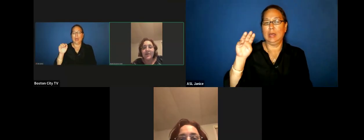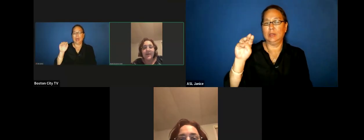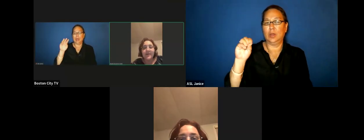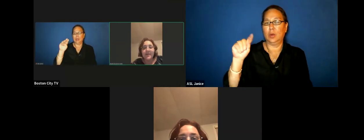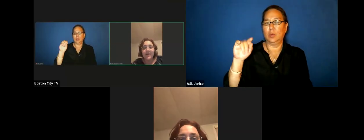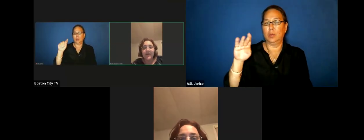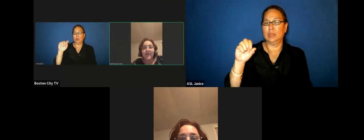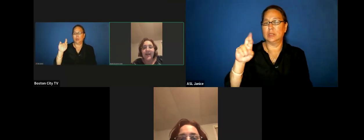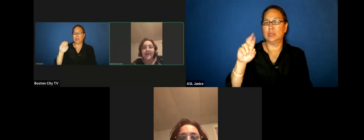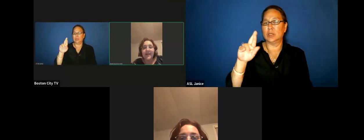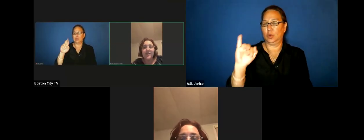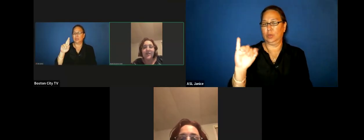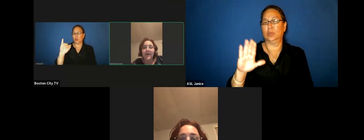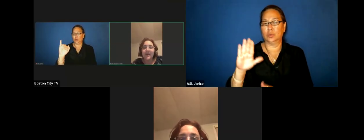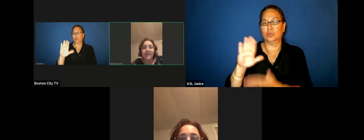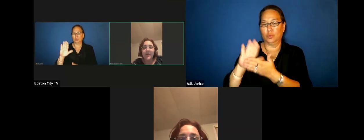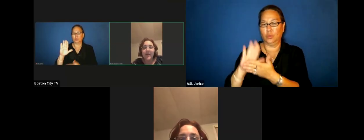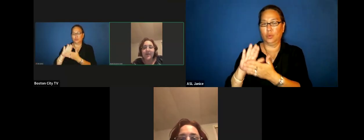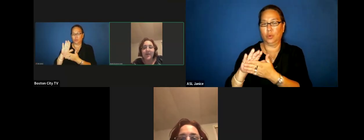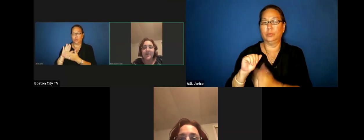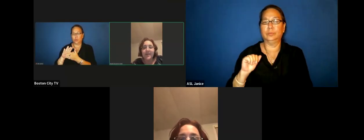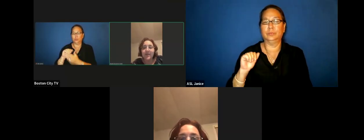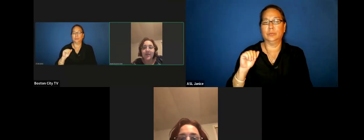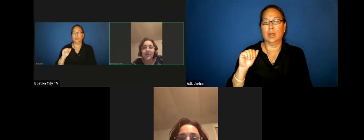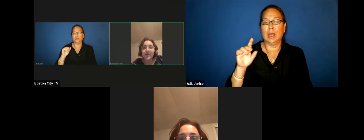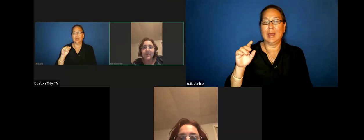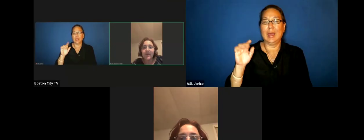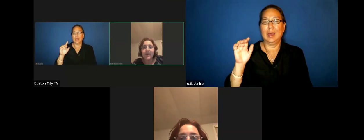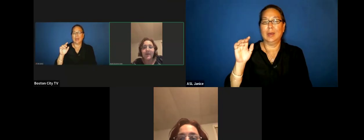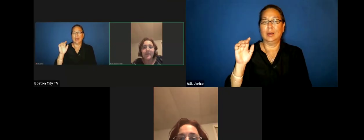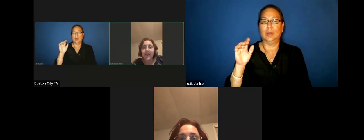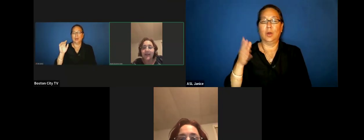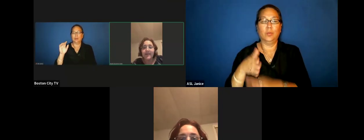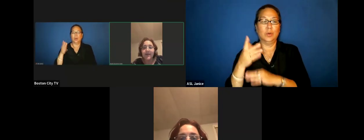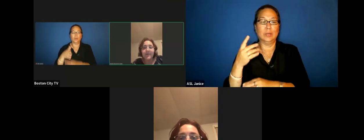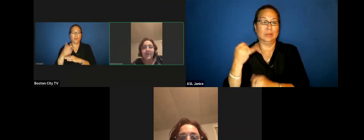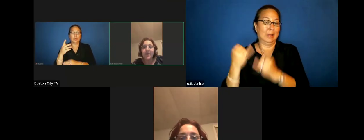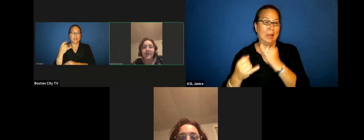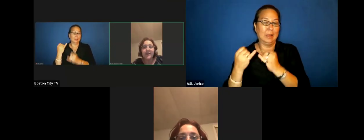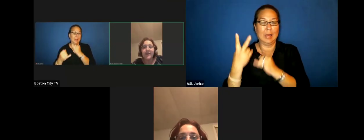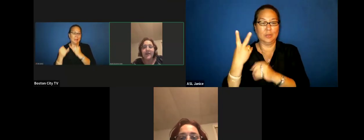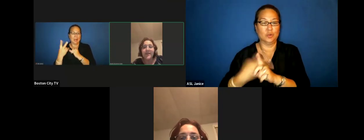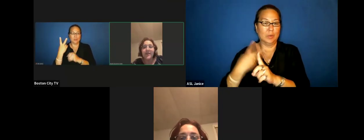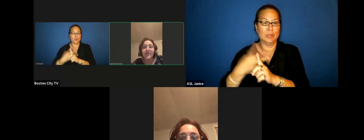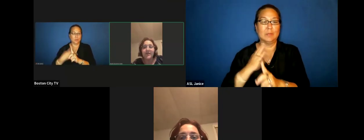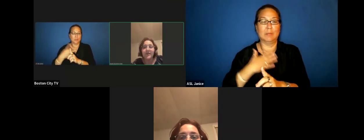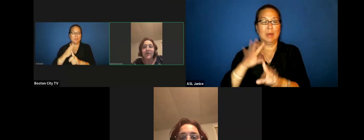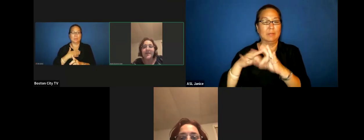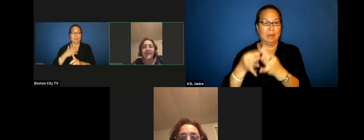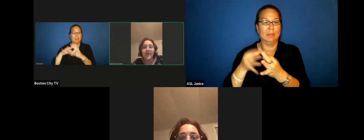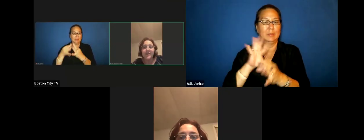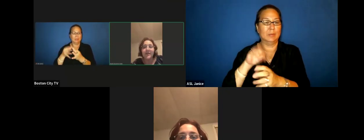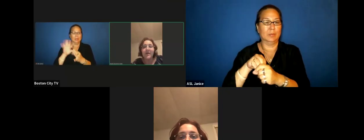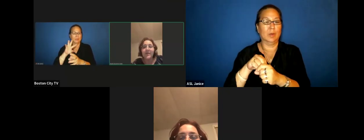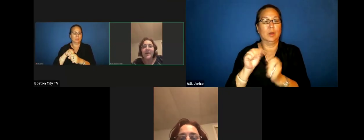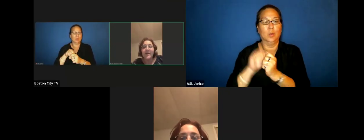2 months, my family has engaged directly with BPS transportation leadership and team regarding the elimination of a longstanding